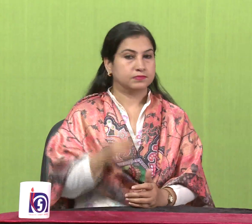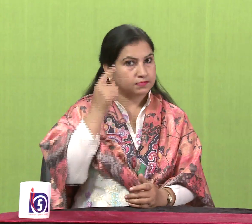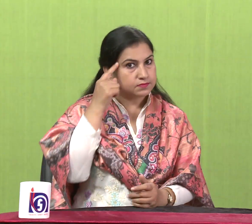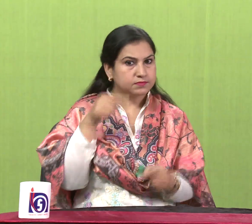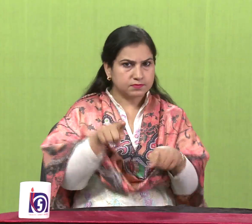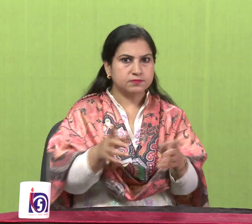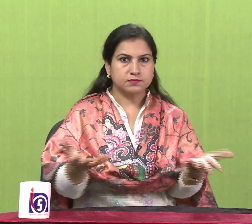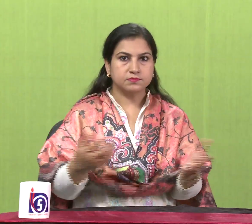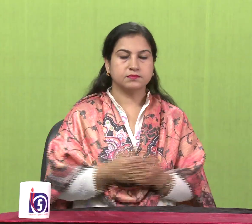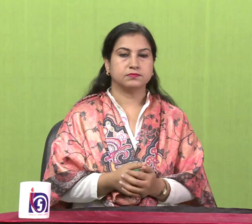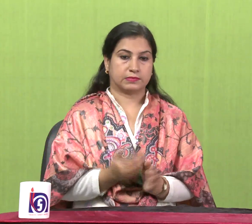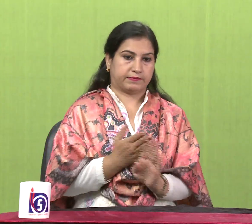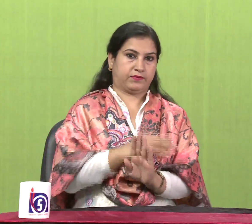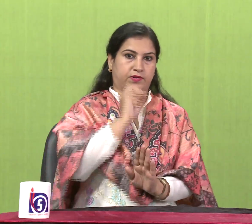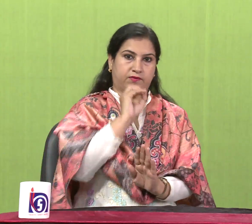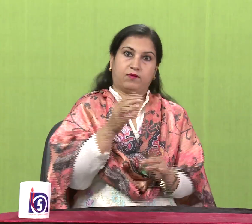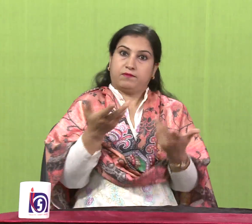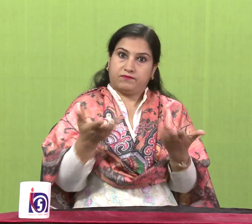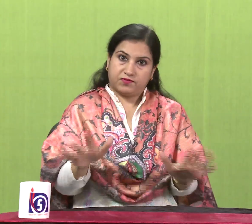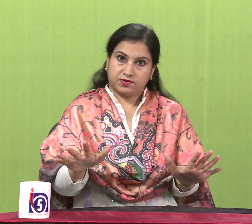Think it was told in this same video.